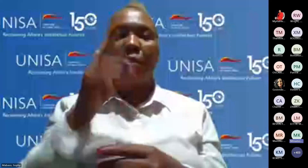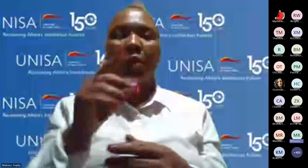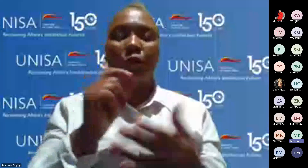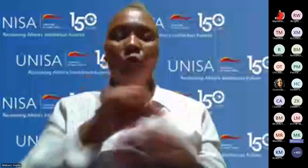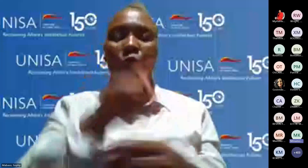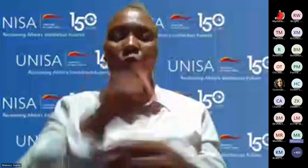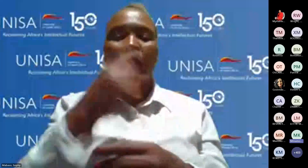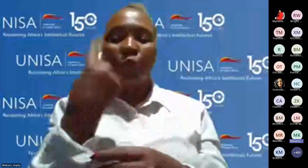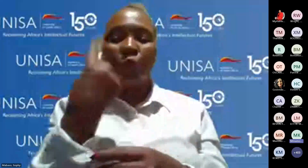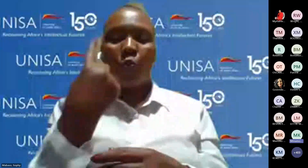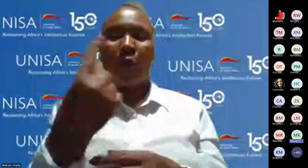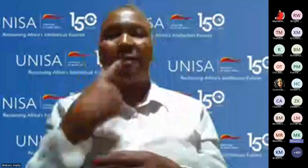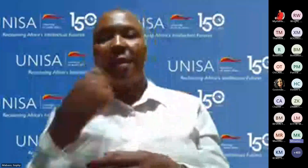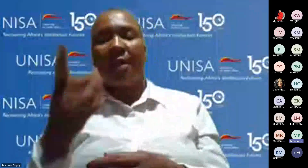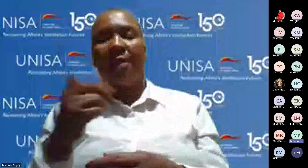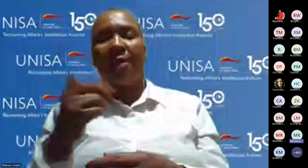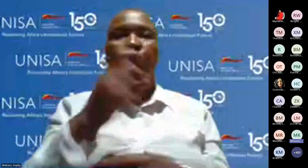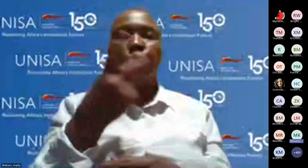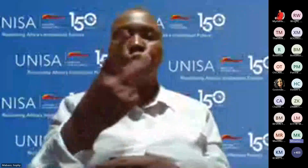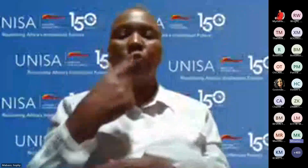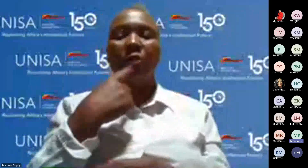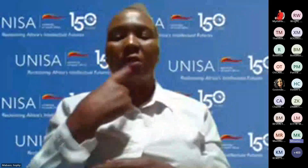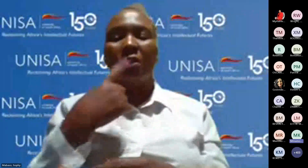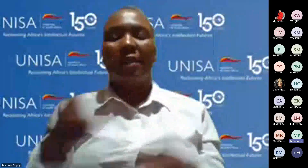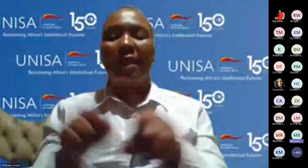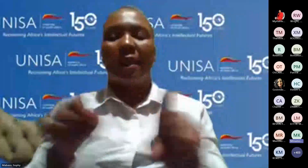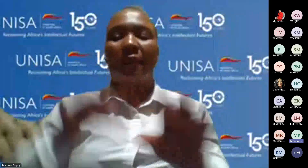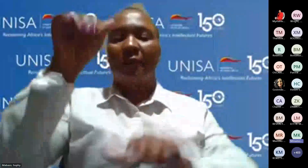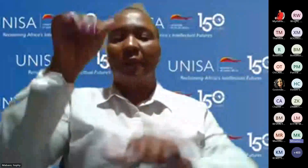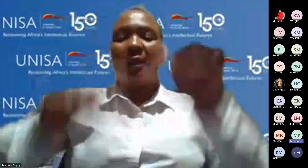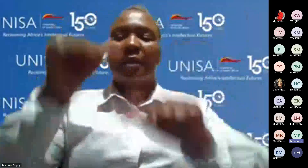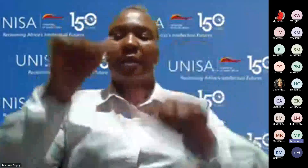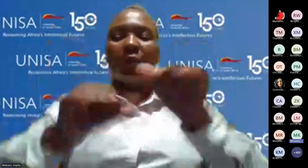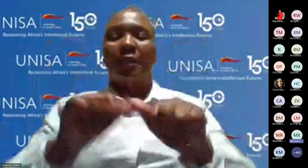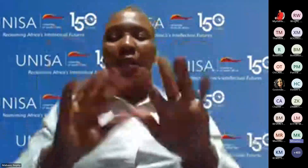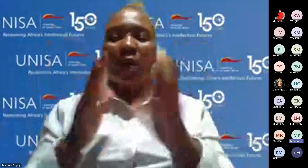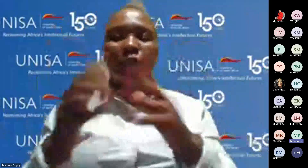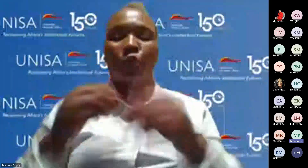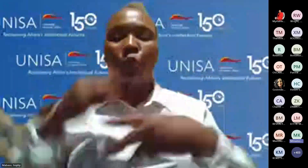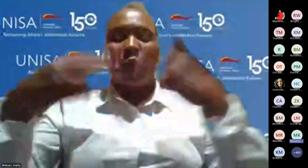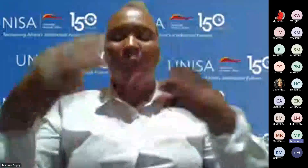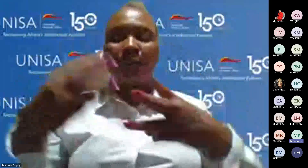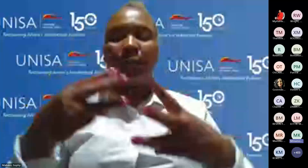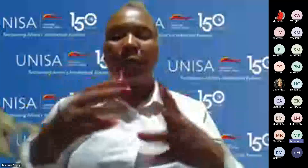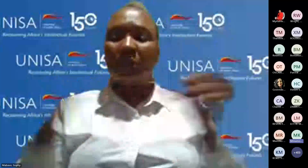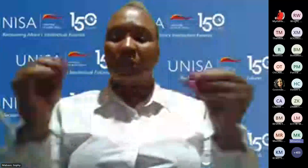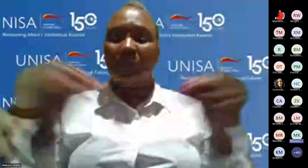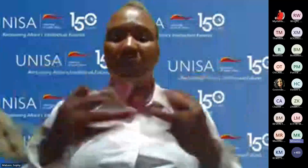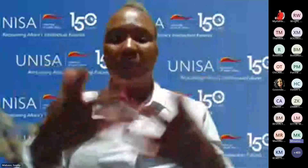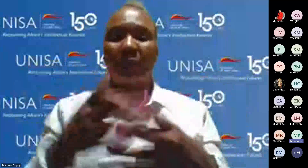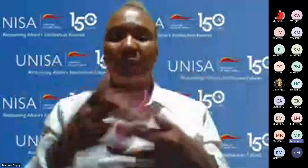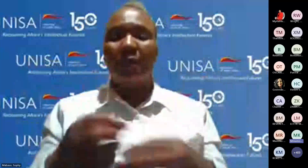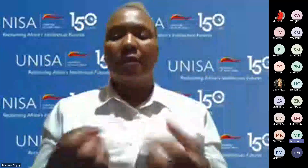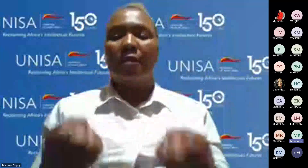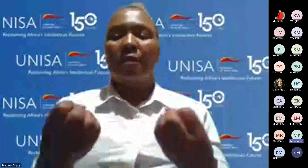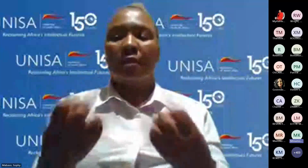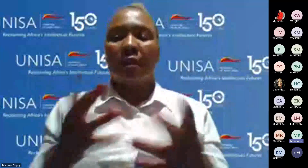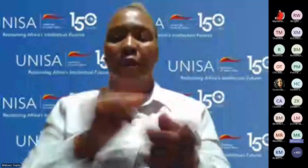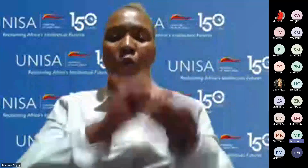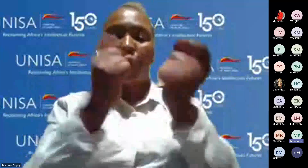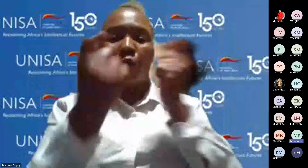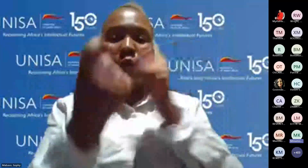the answer, just like I was doing with the assessment. Is that how it's gonna work? And then after that, I'm gonna convert